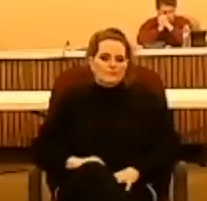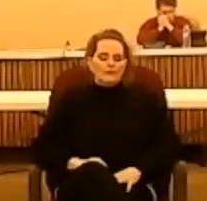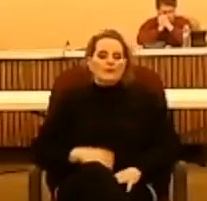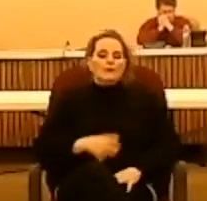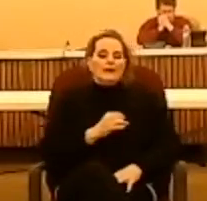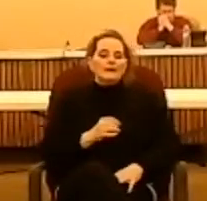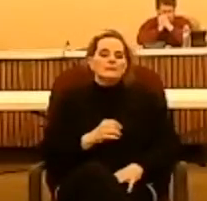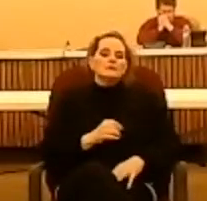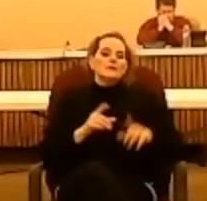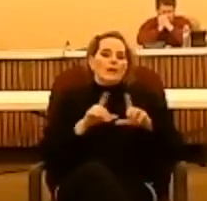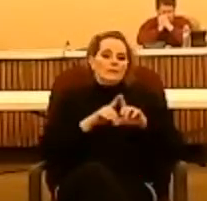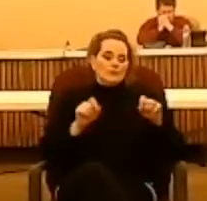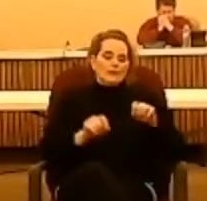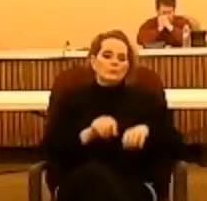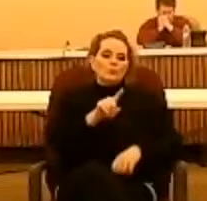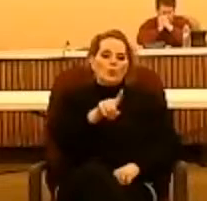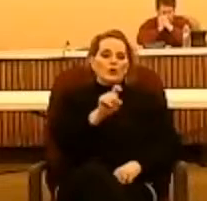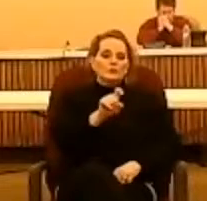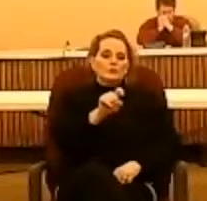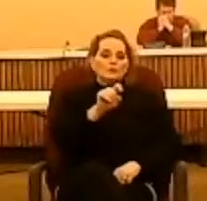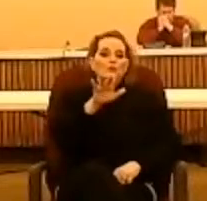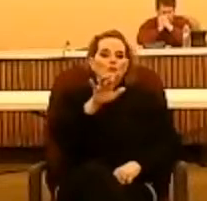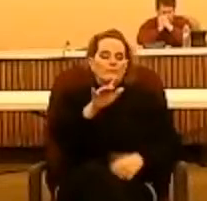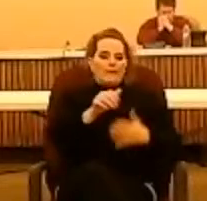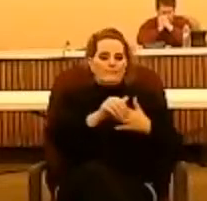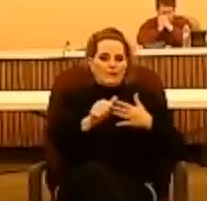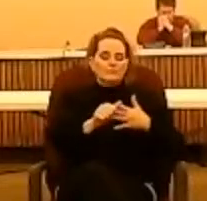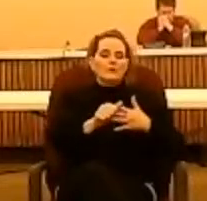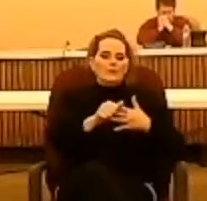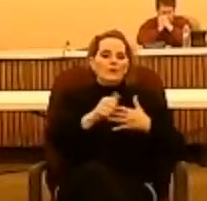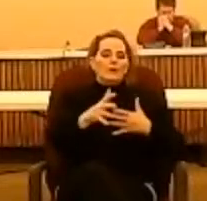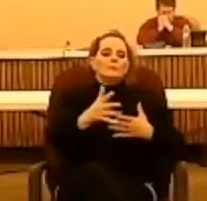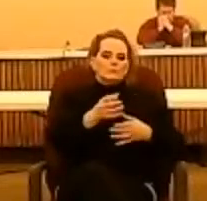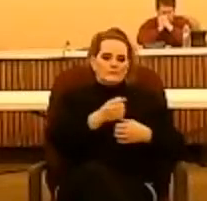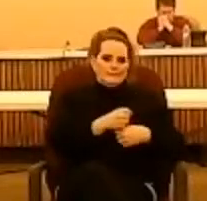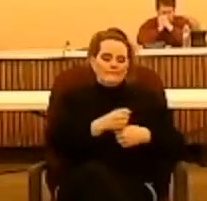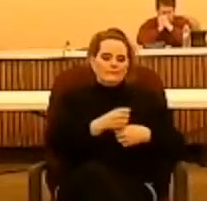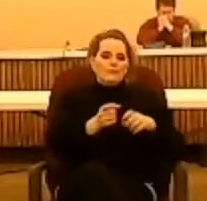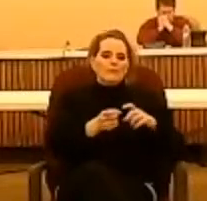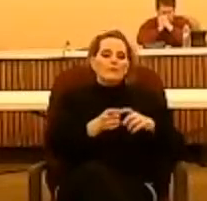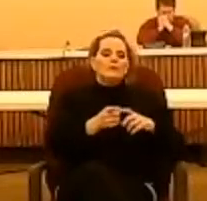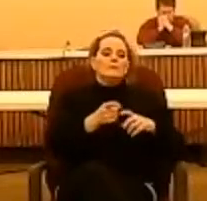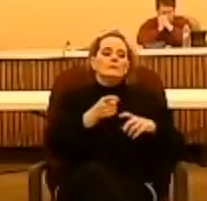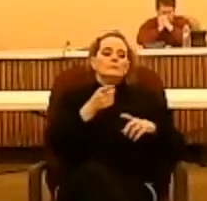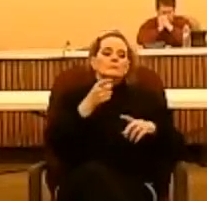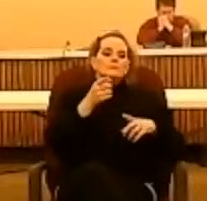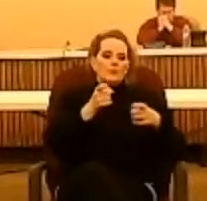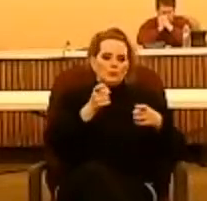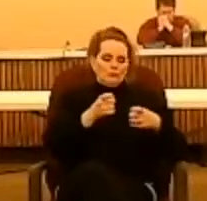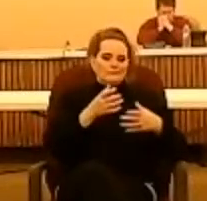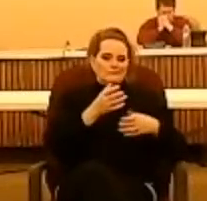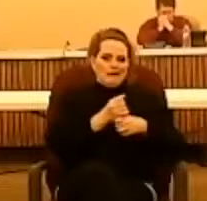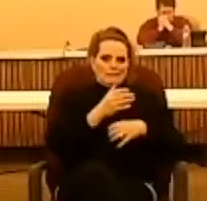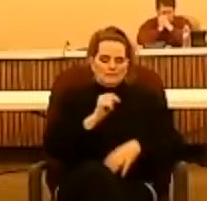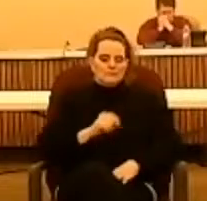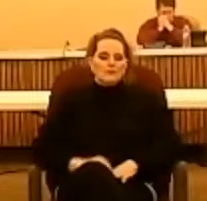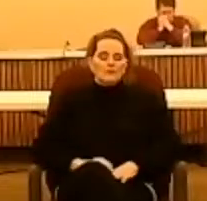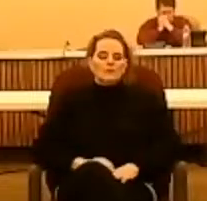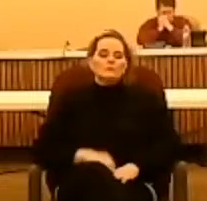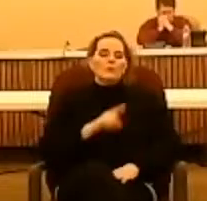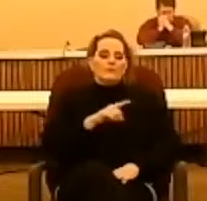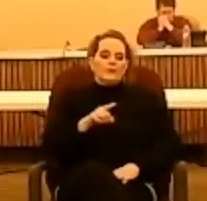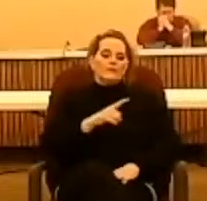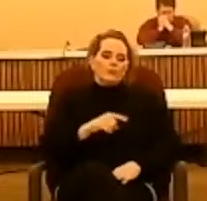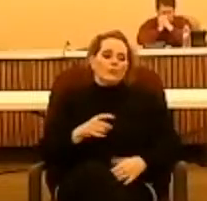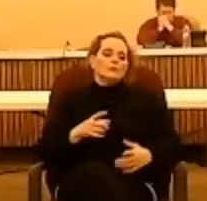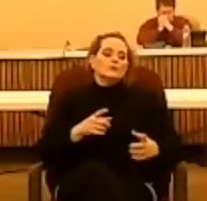a check in the amount of $125 has been received by the library director, therefore be resolved that the Henrietta Town Board